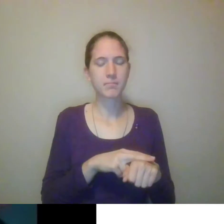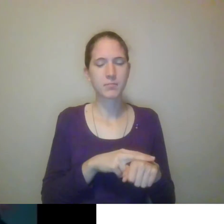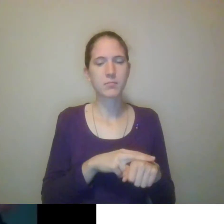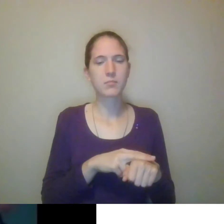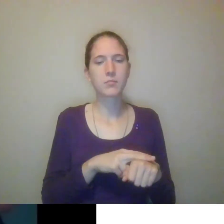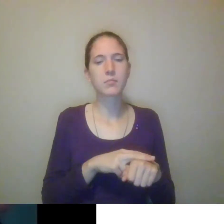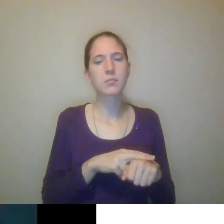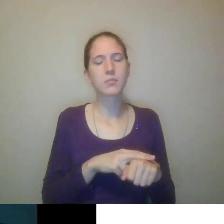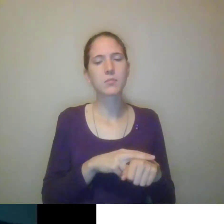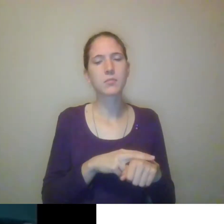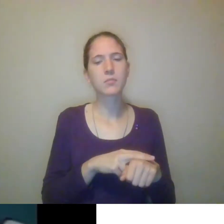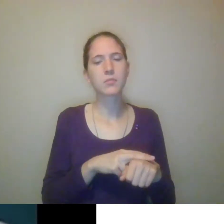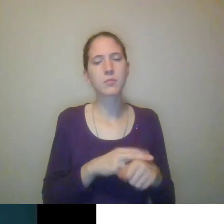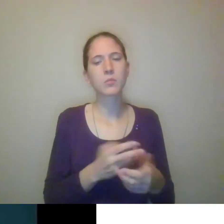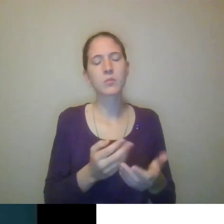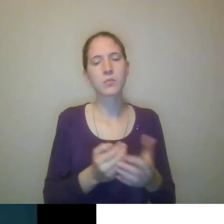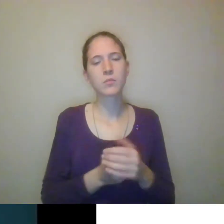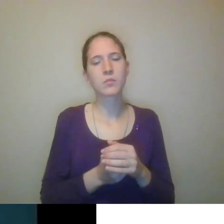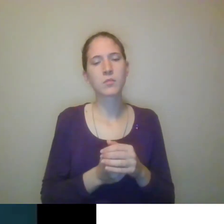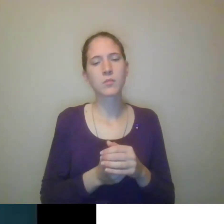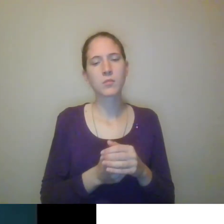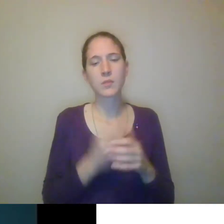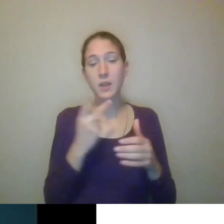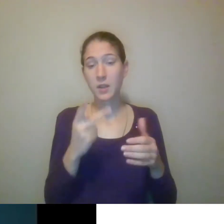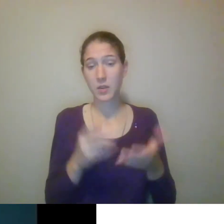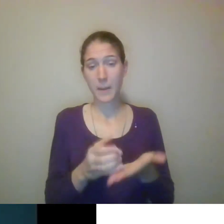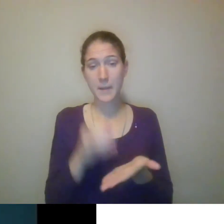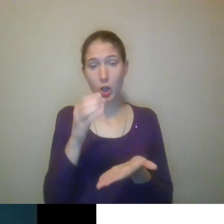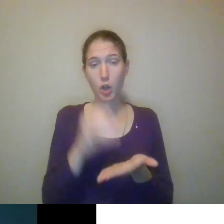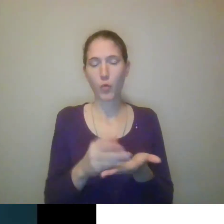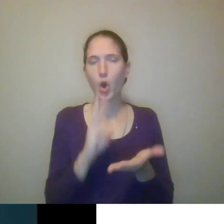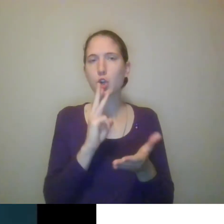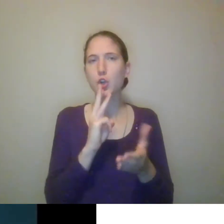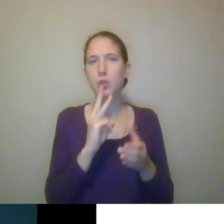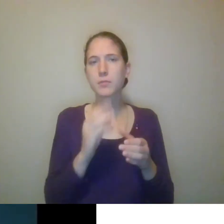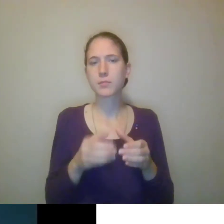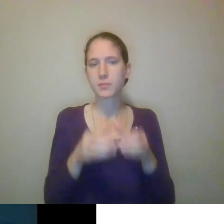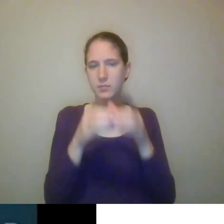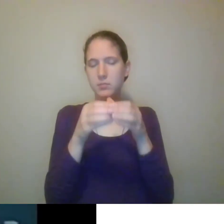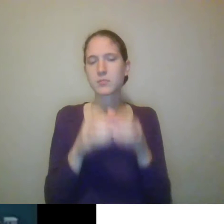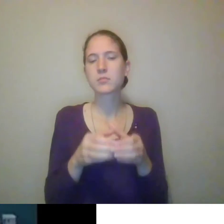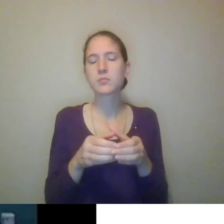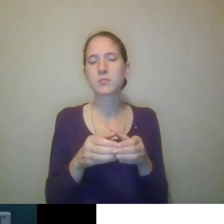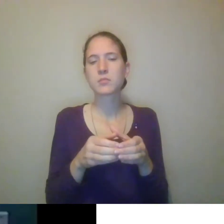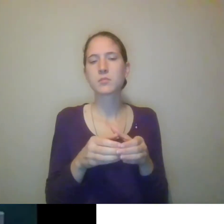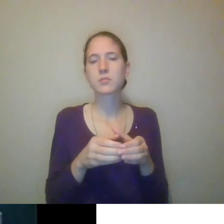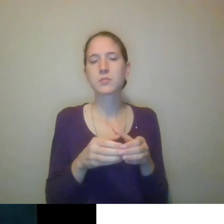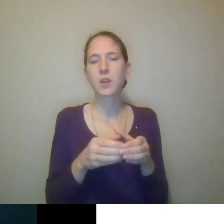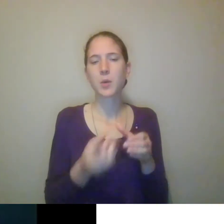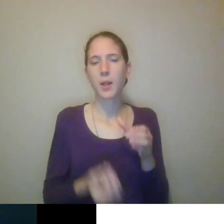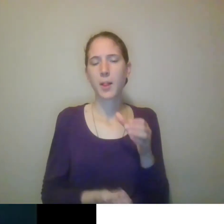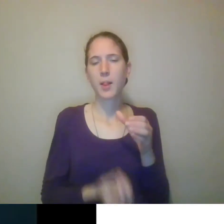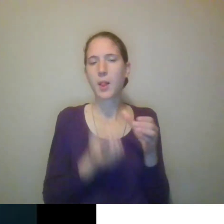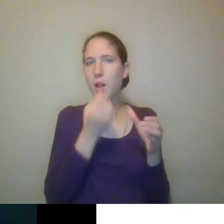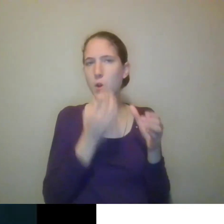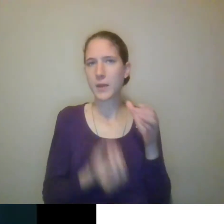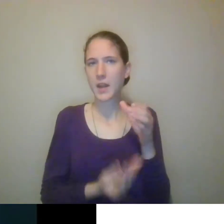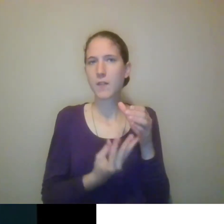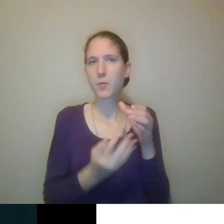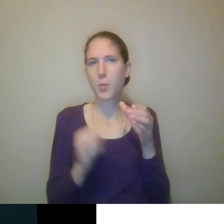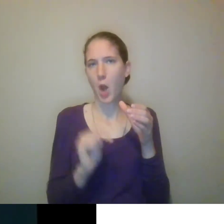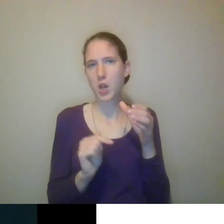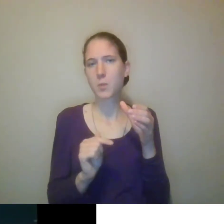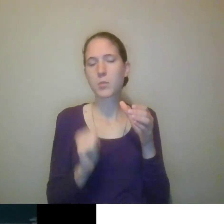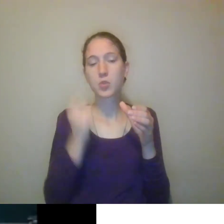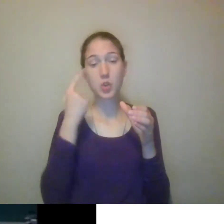All right? I have here a beaker of water. And what I'm going to do is I'm just going to illuminate it from the bottom so you can see it